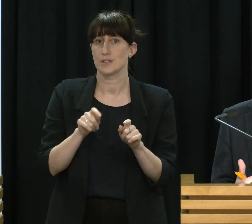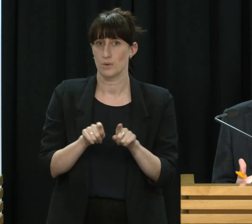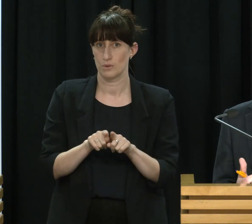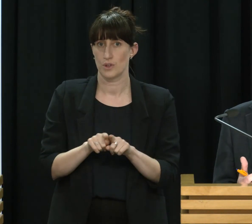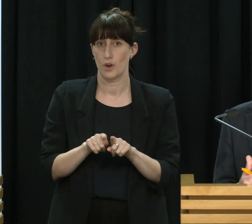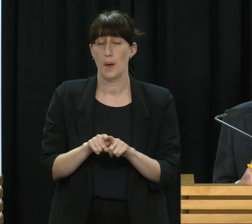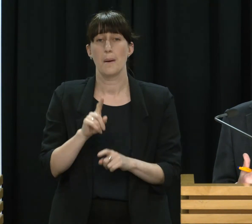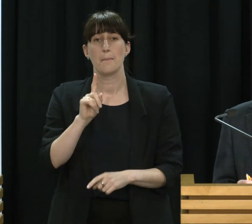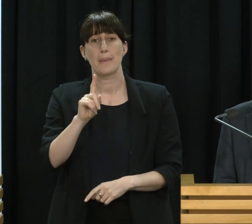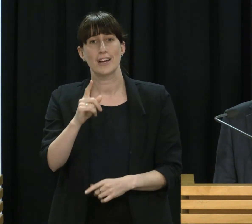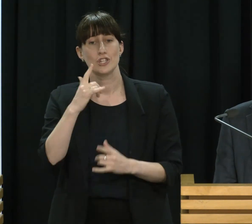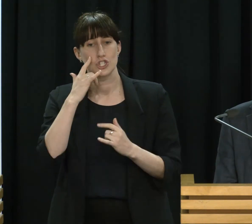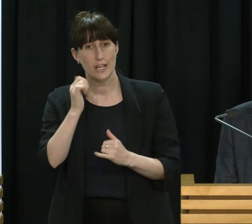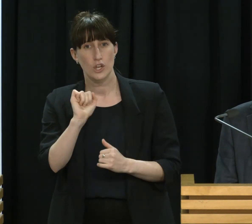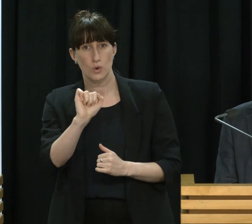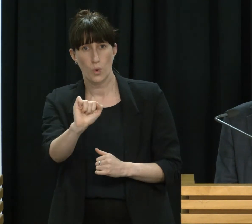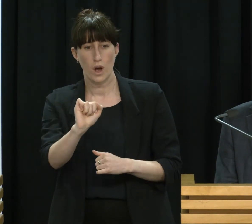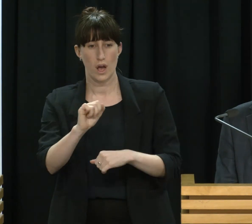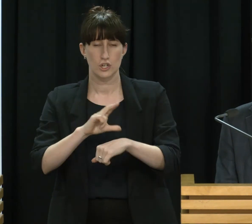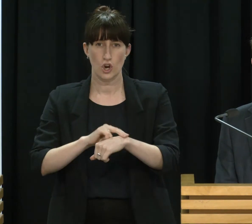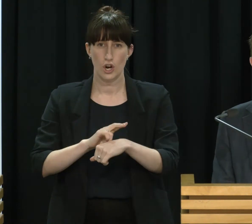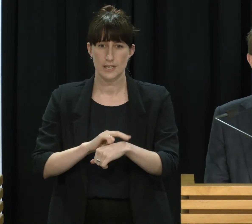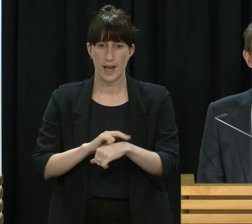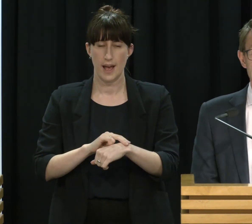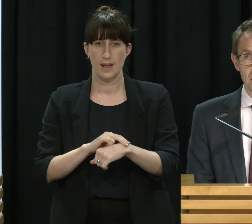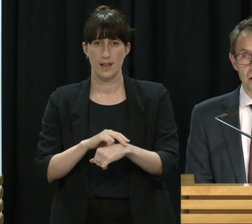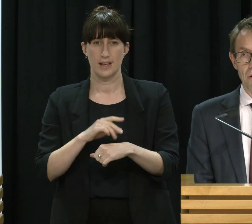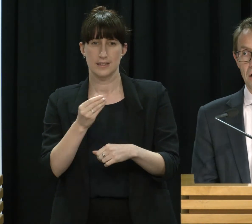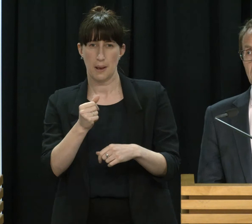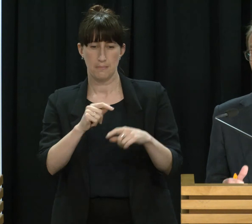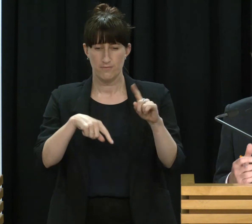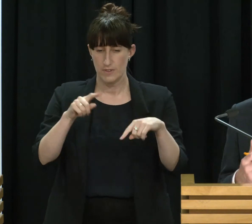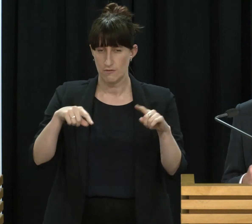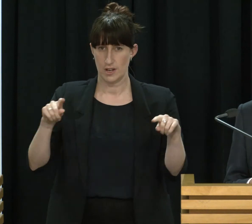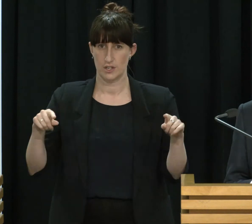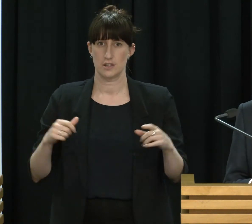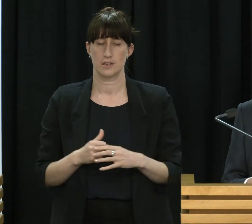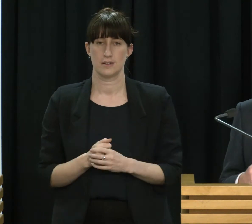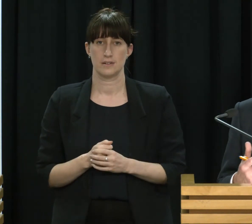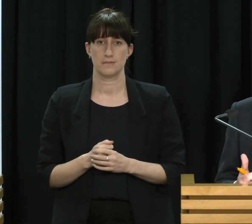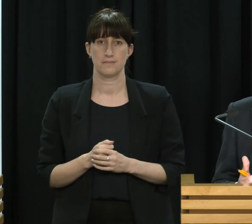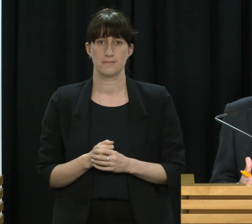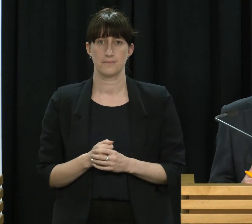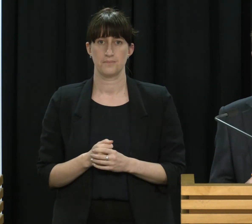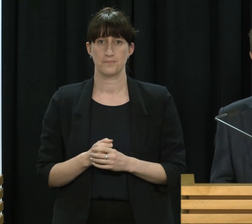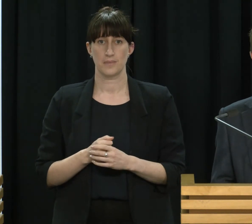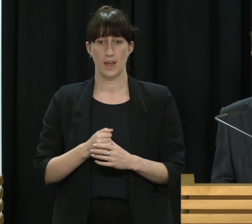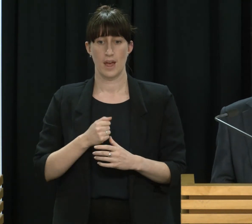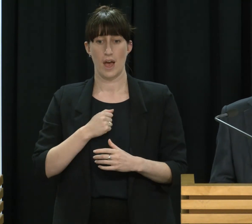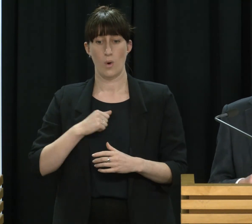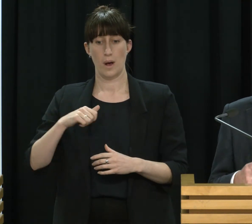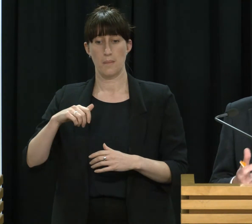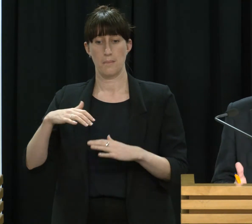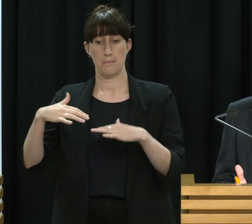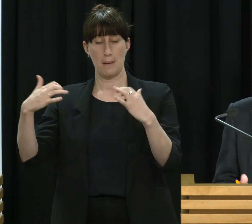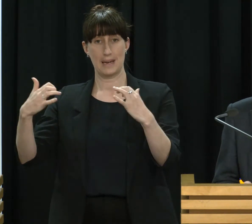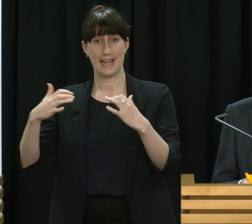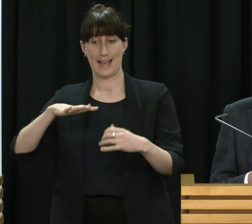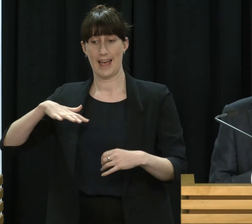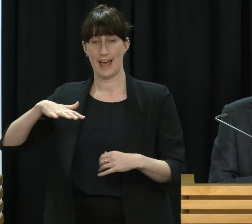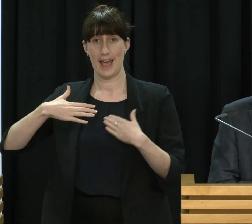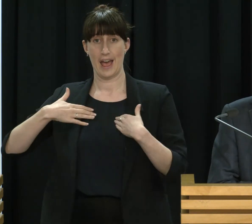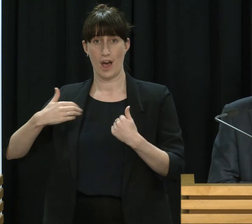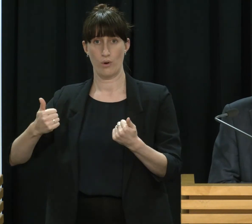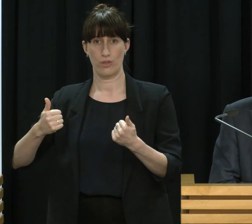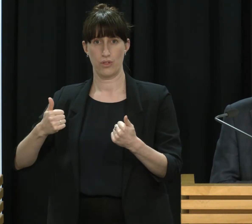their testing procedures do differ from clinic to clinic. Now, Regional Public Health does have a process in place to give priority to